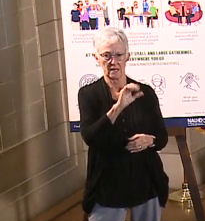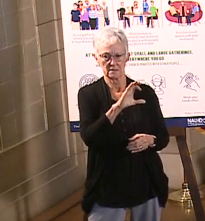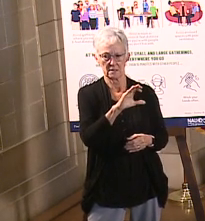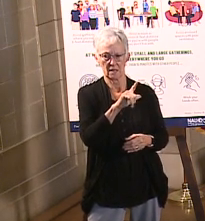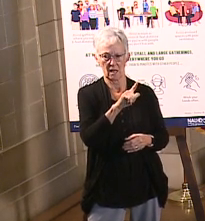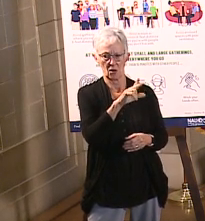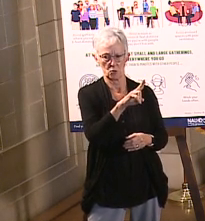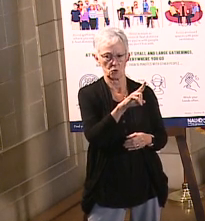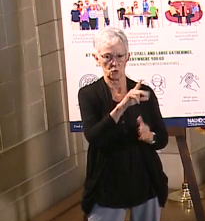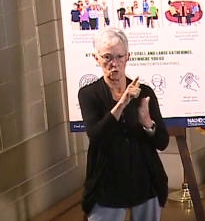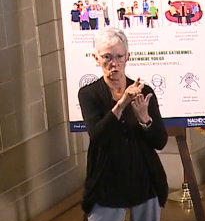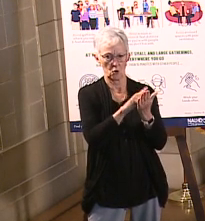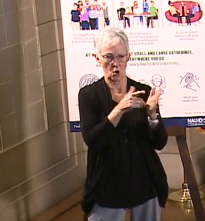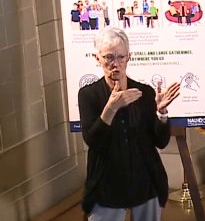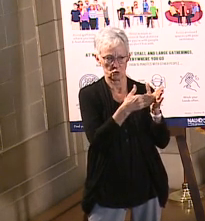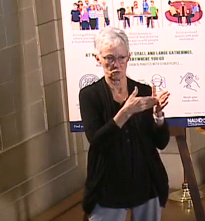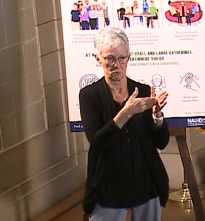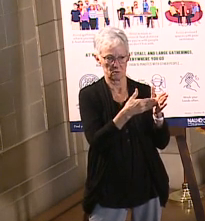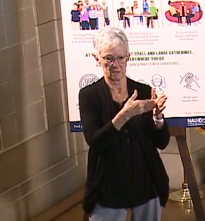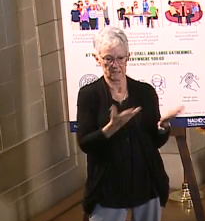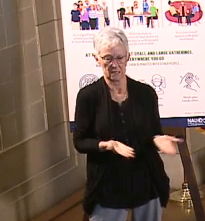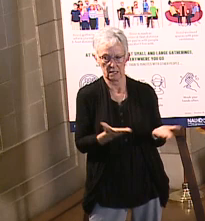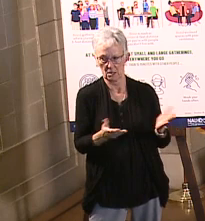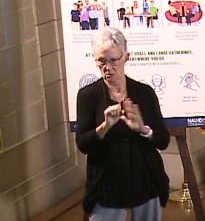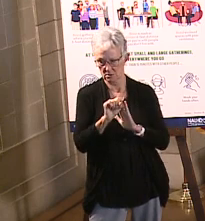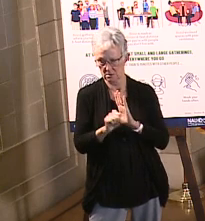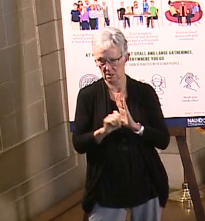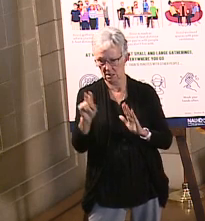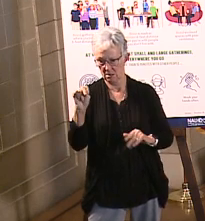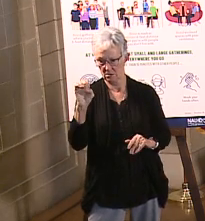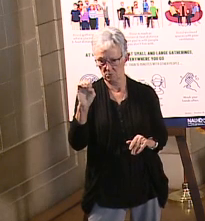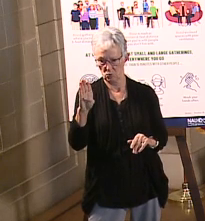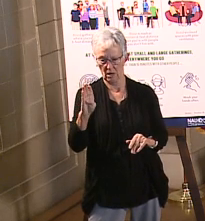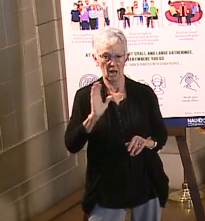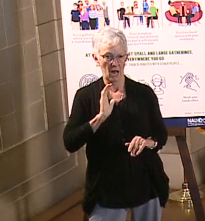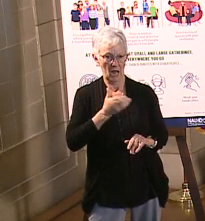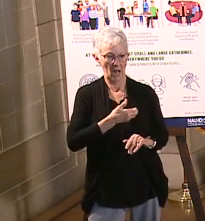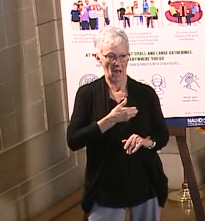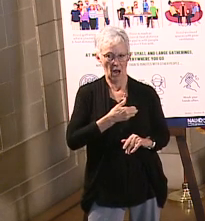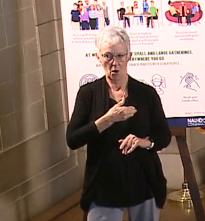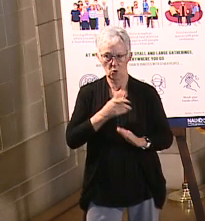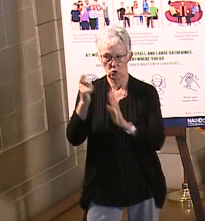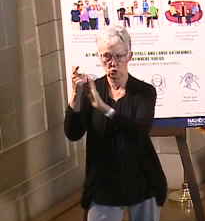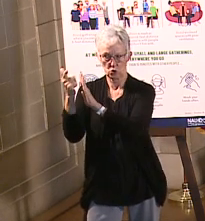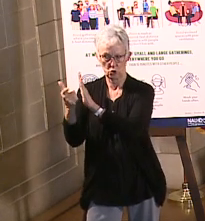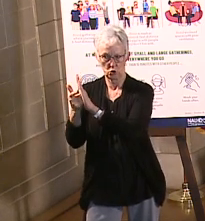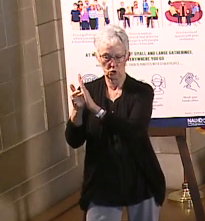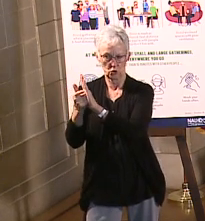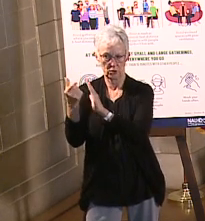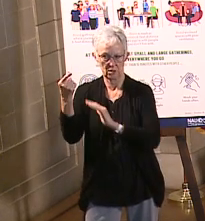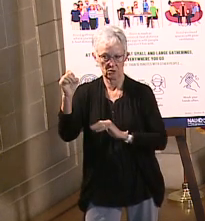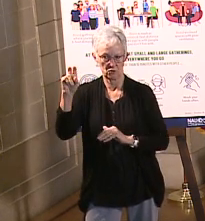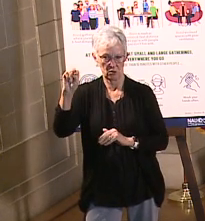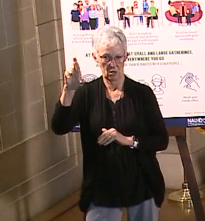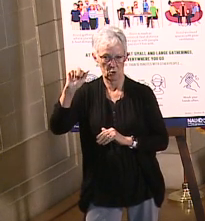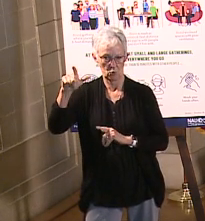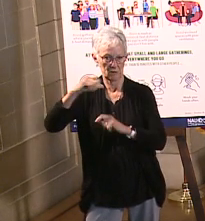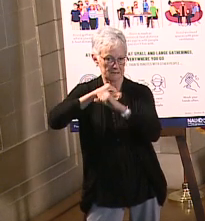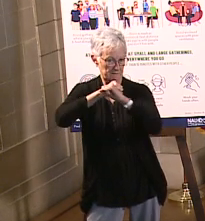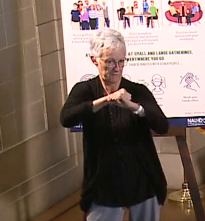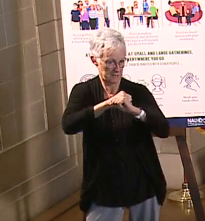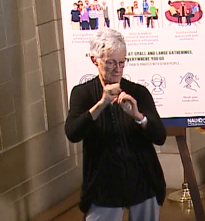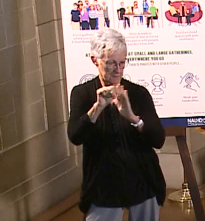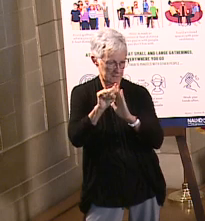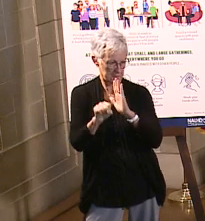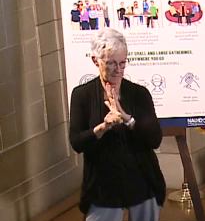against the state of Nebraska. Our Attorney General did a great job of defending the state of Nebraska, and he is going to have